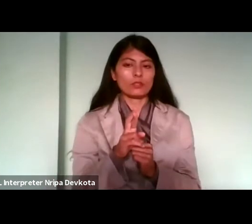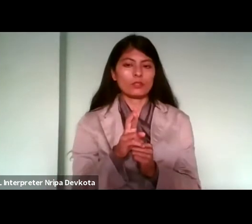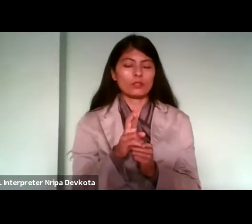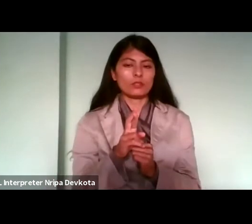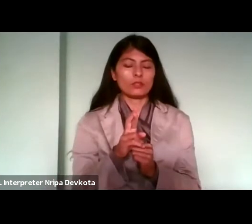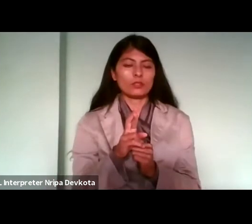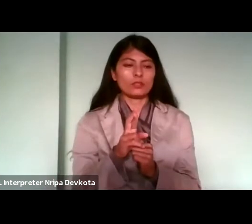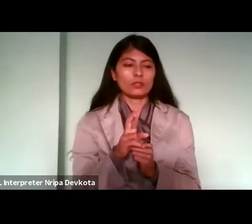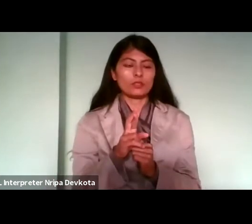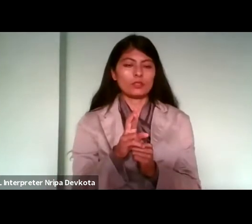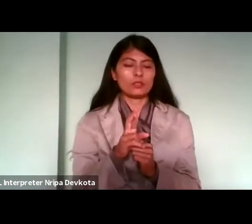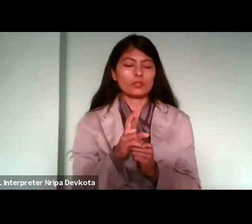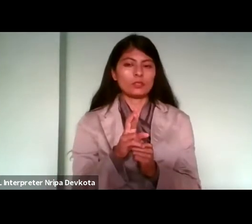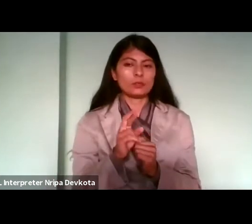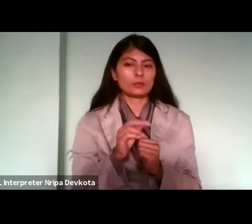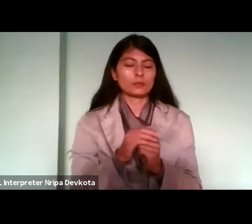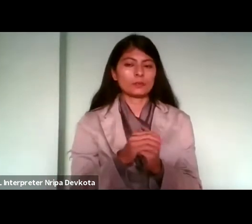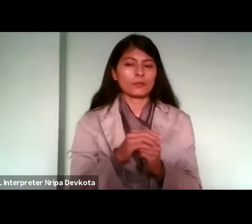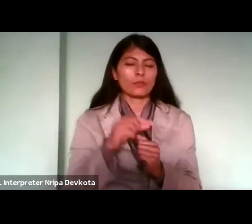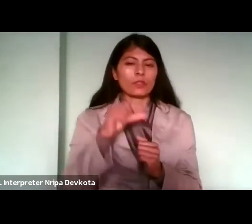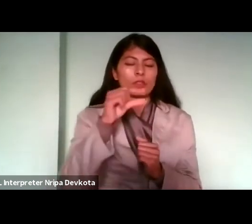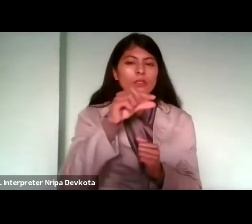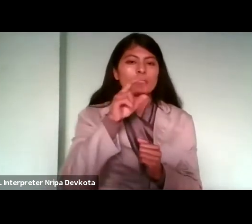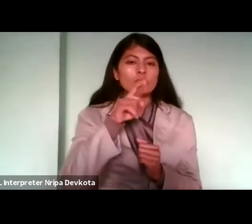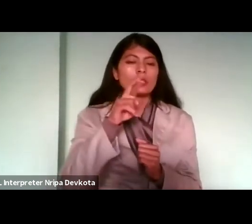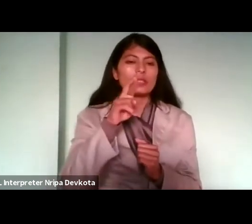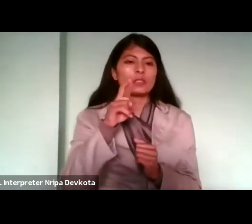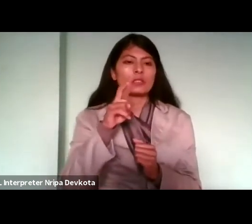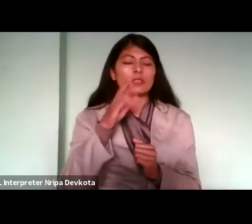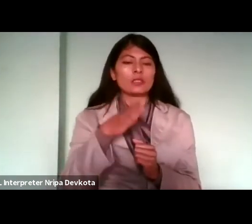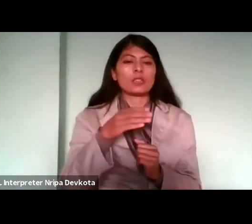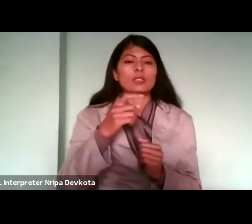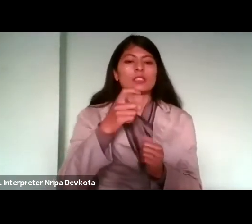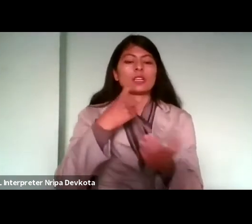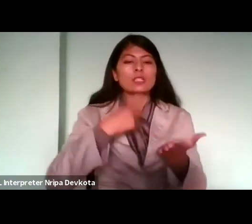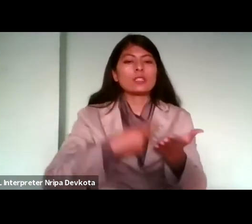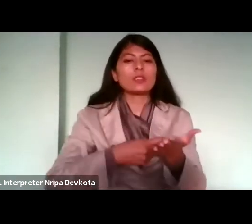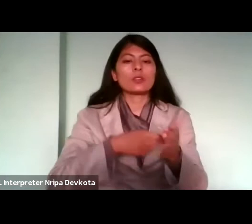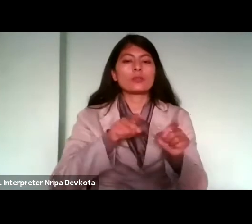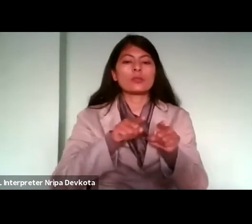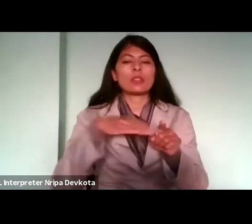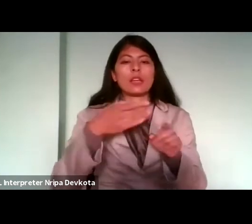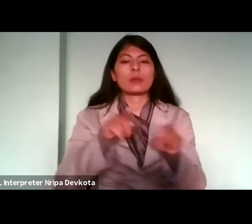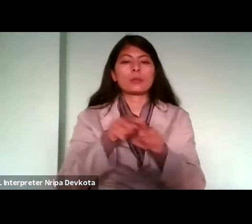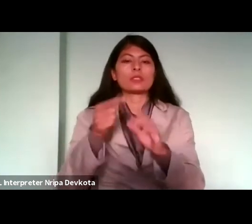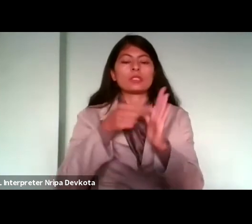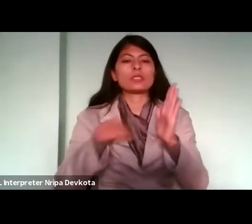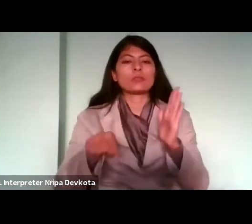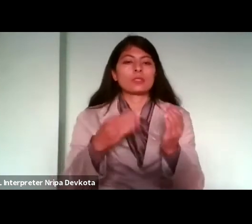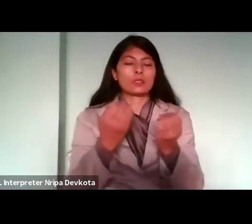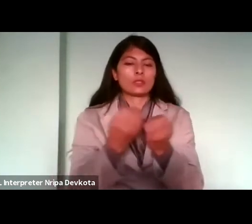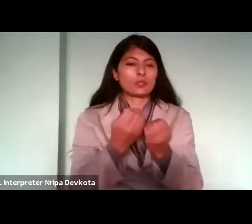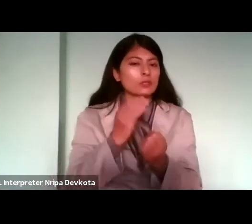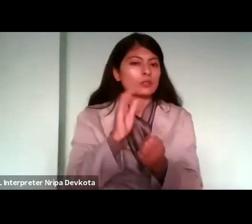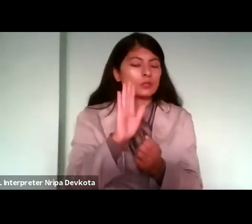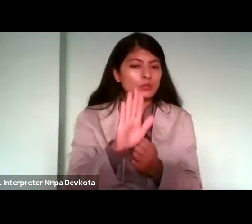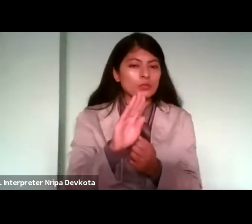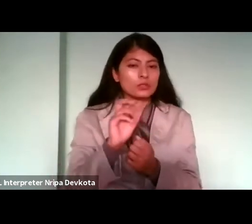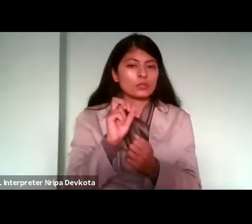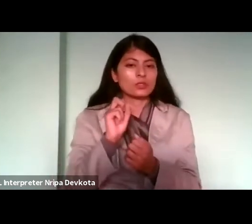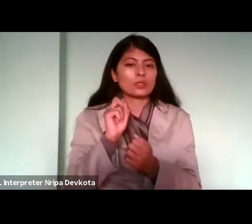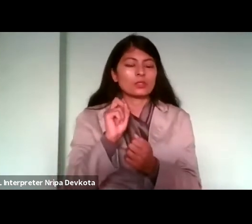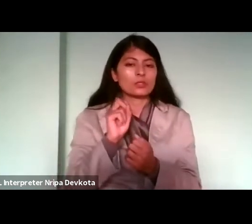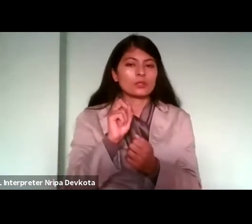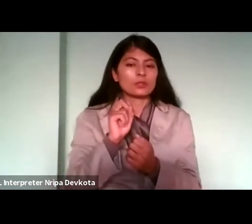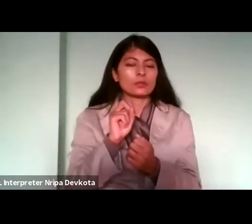pay us, make references to the Palermo Protocol. It also makes the right references to the neoliberal